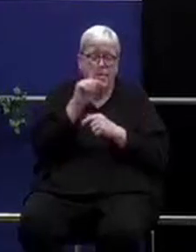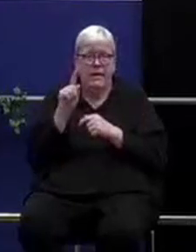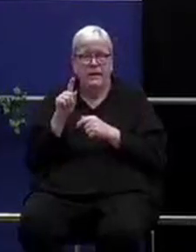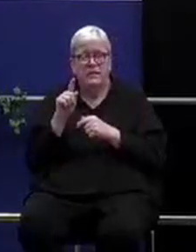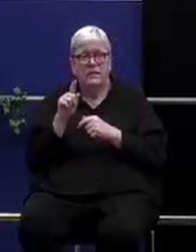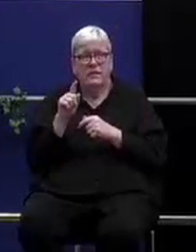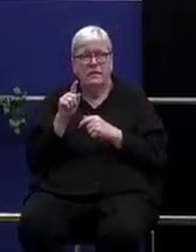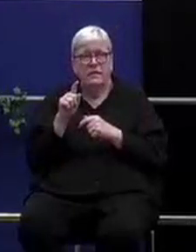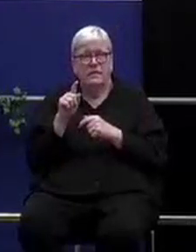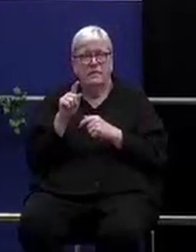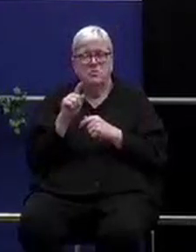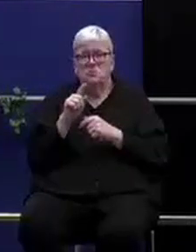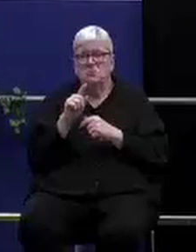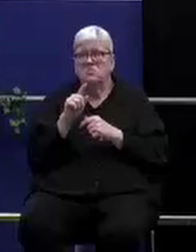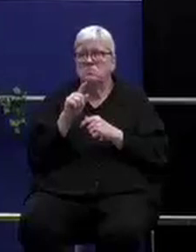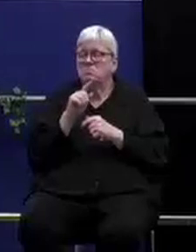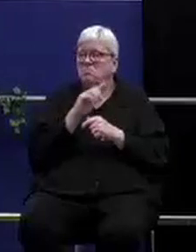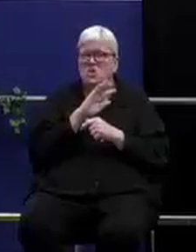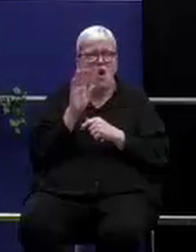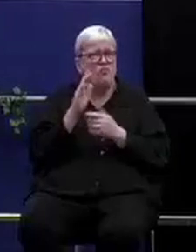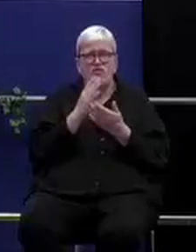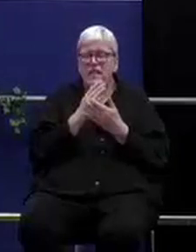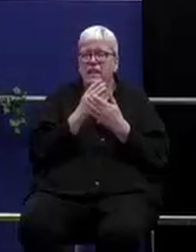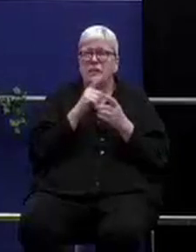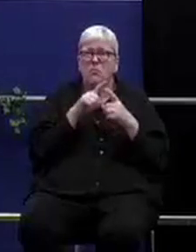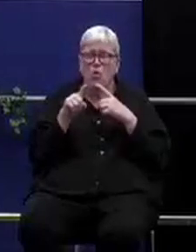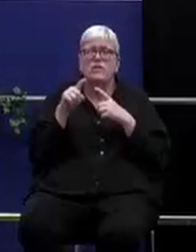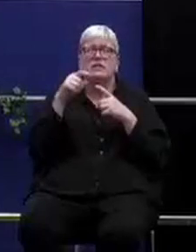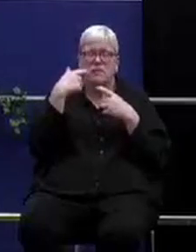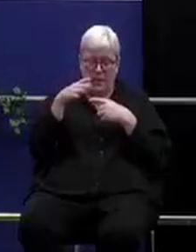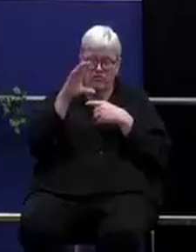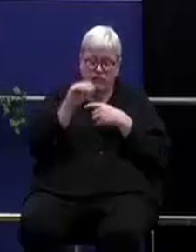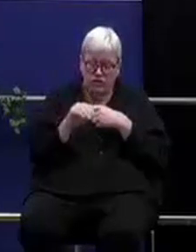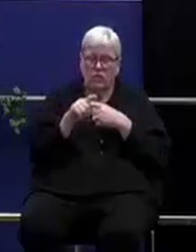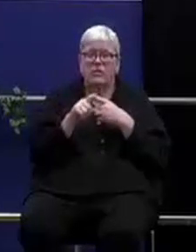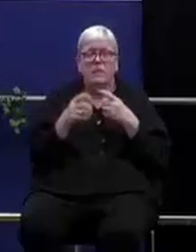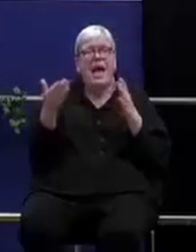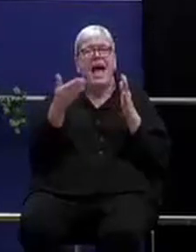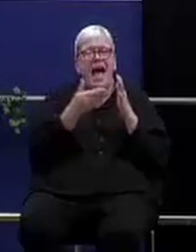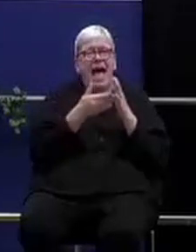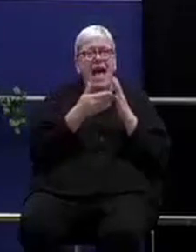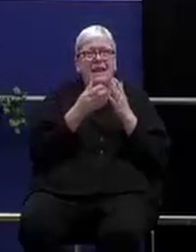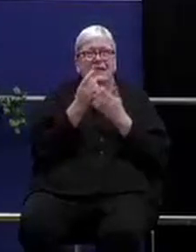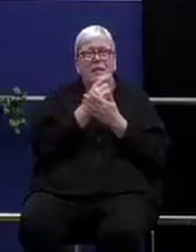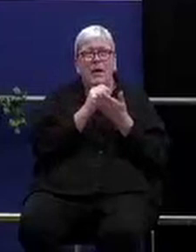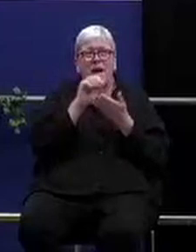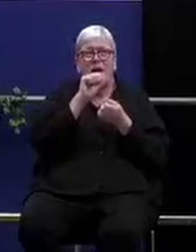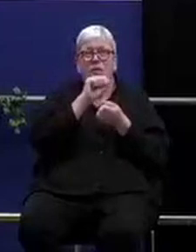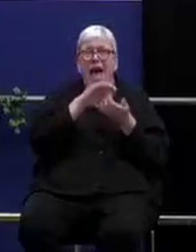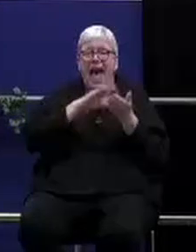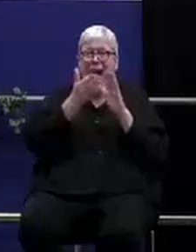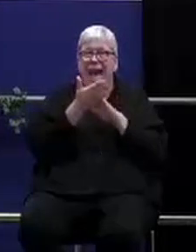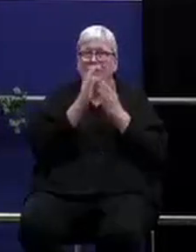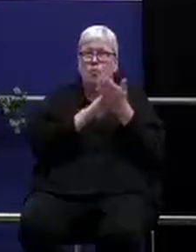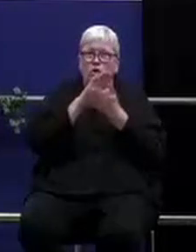Do you know, not very much. Most of it was already there. The only thing is, I remember adding in like a sentence about washing hands. I felt like that